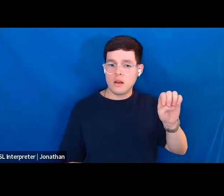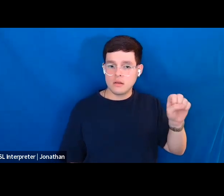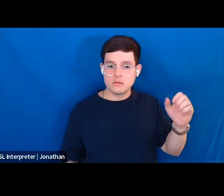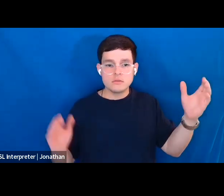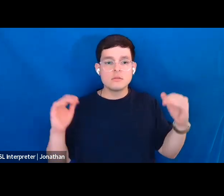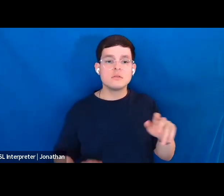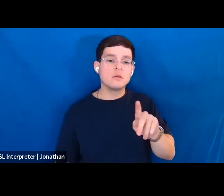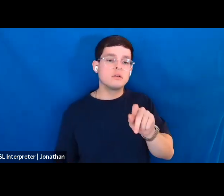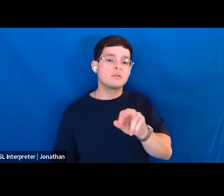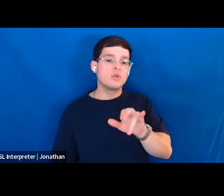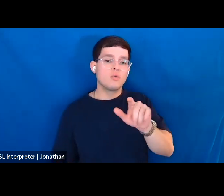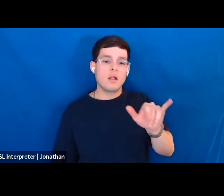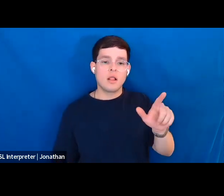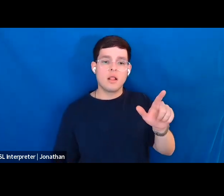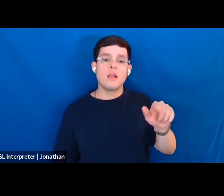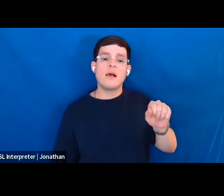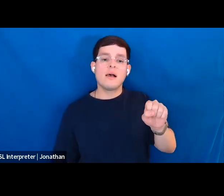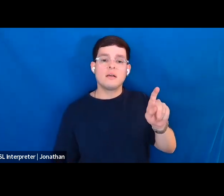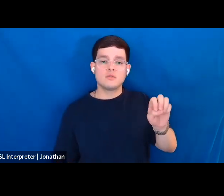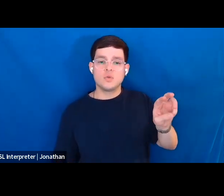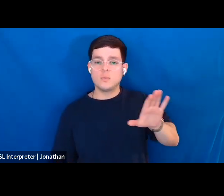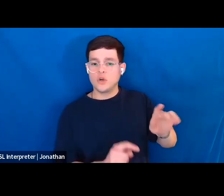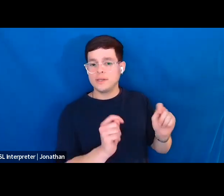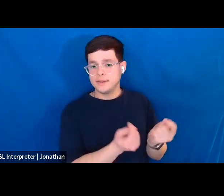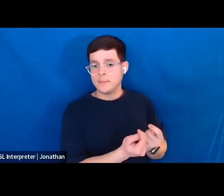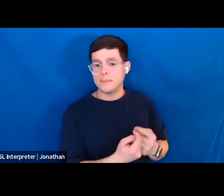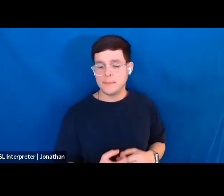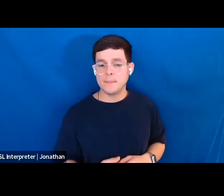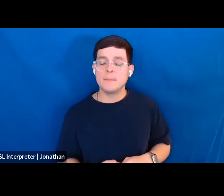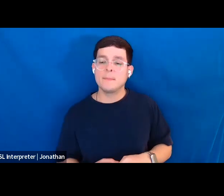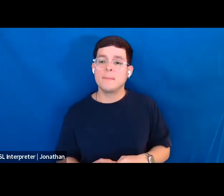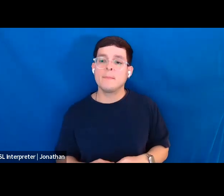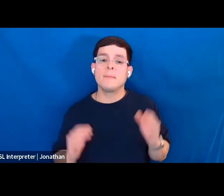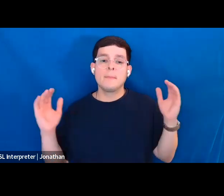Kirill Askew and her team,